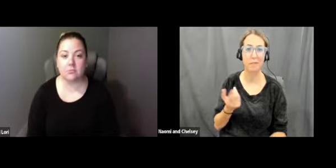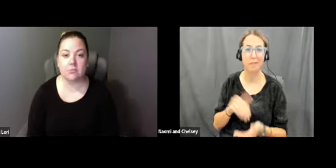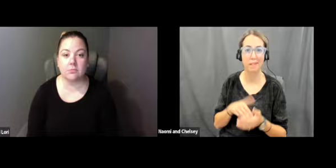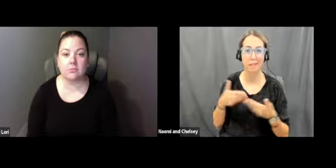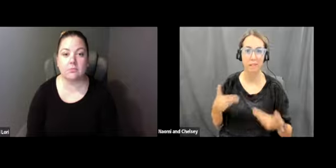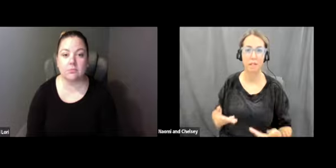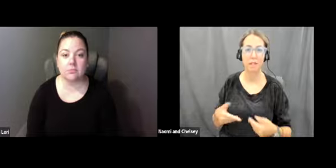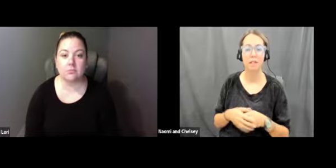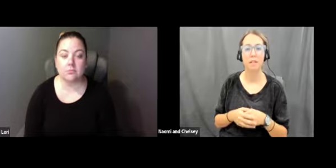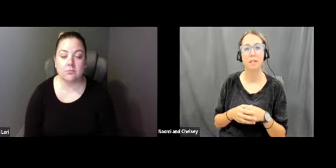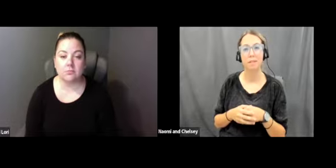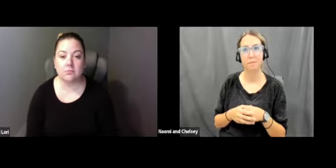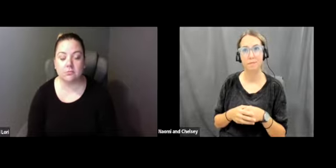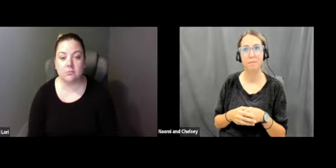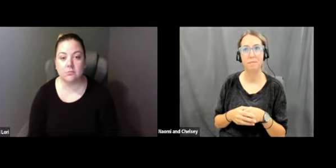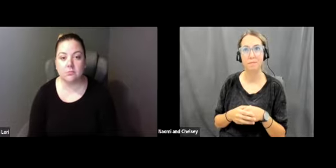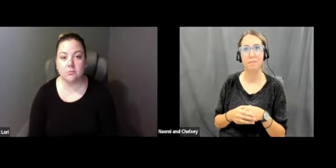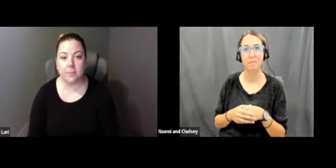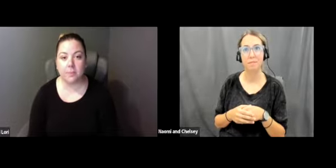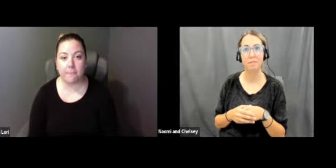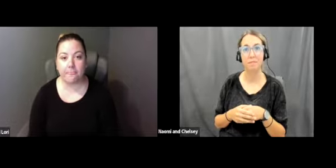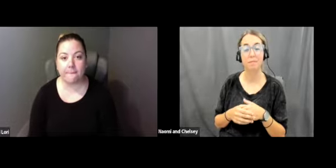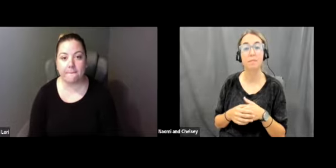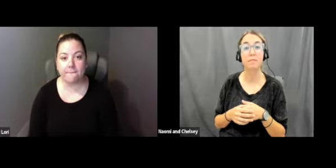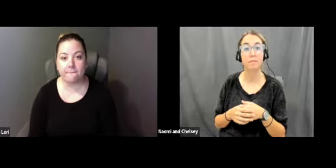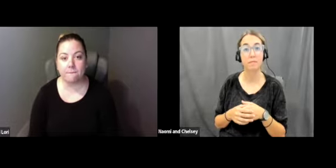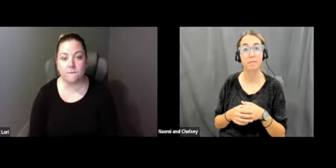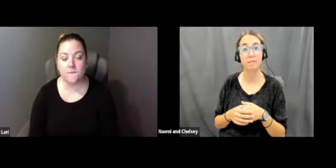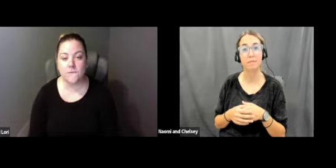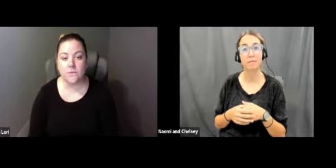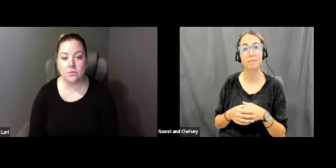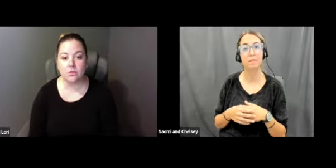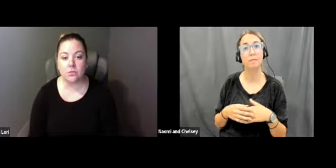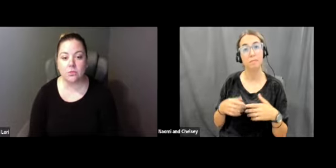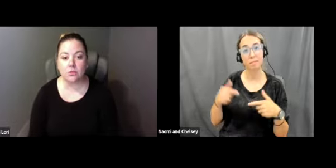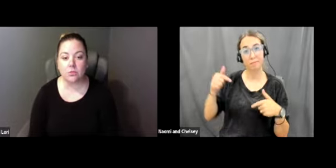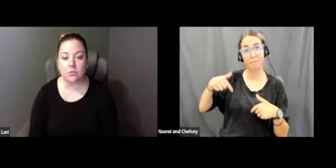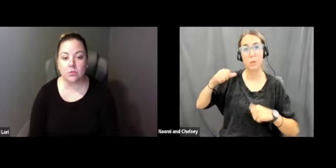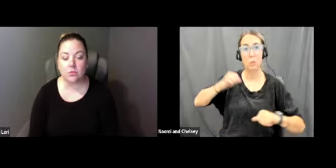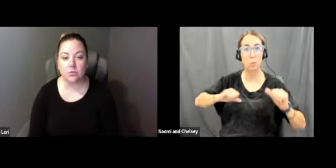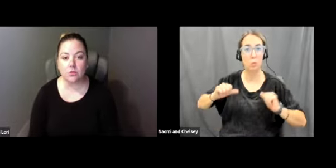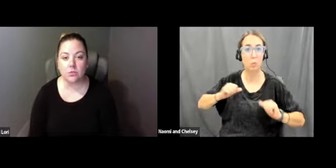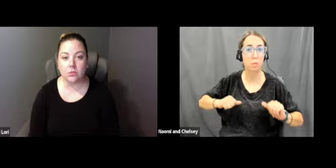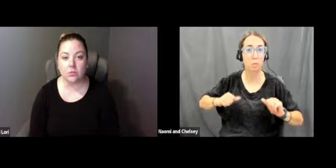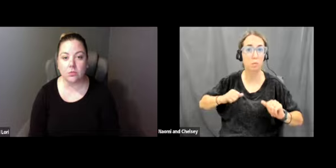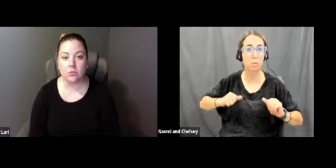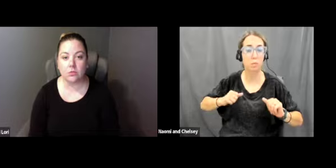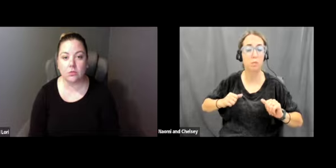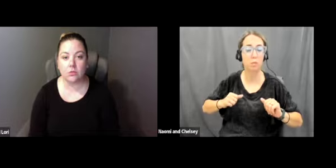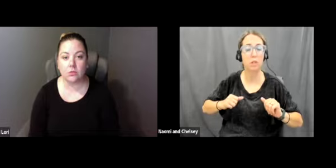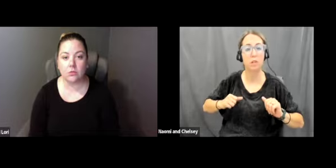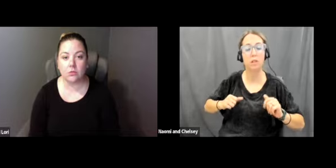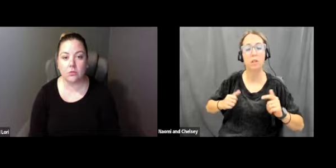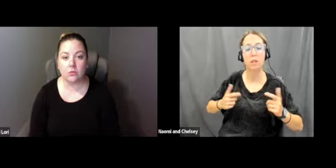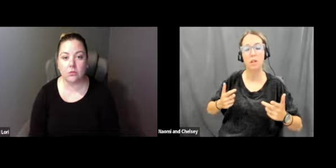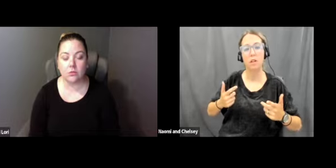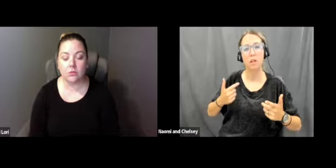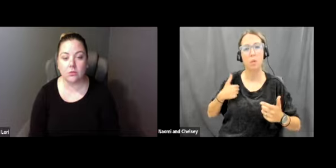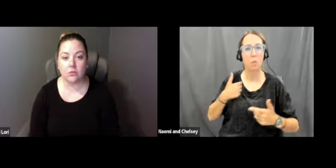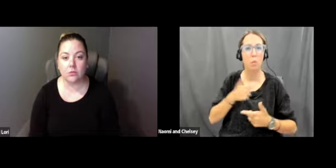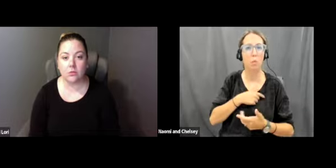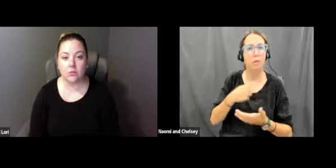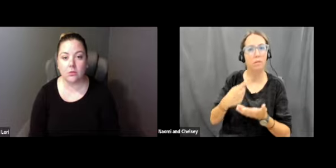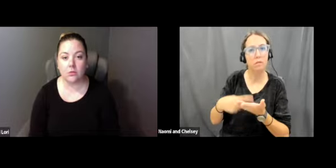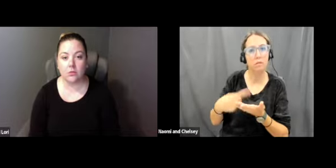just, I think we talk sometimes on here about how dieting and engaging in diet